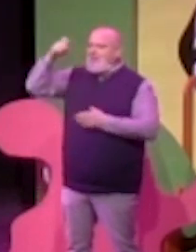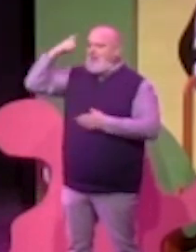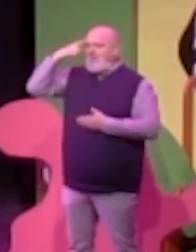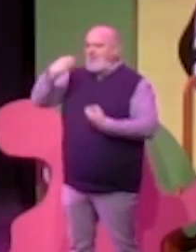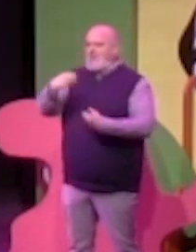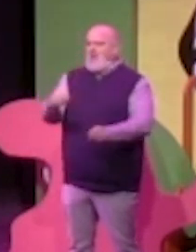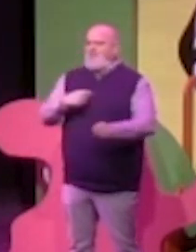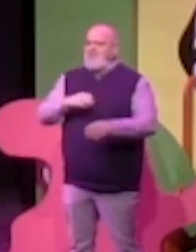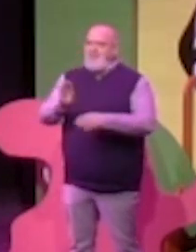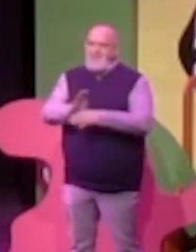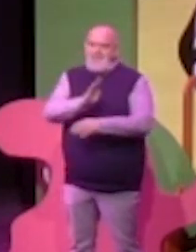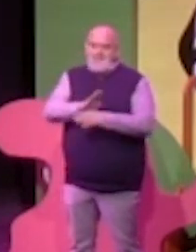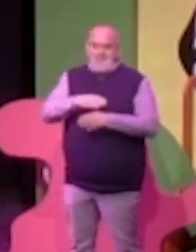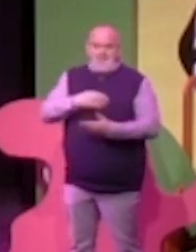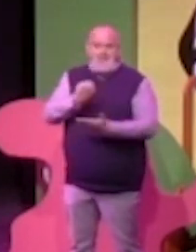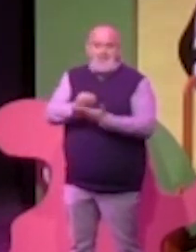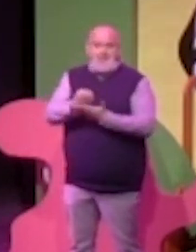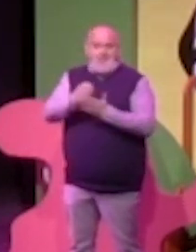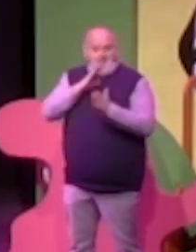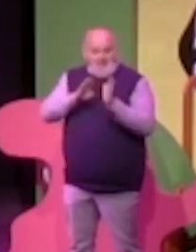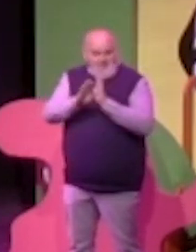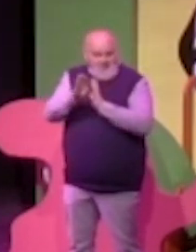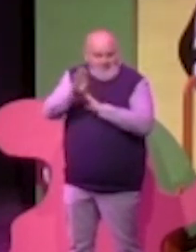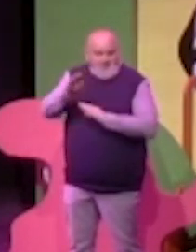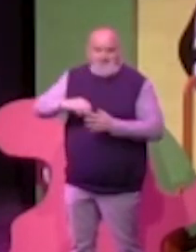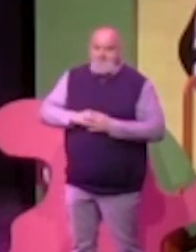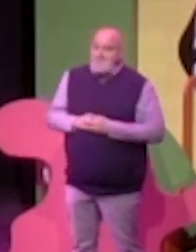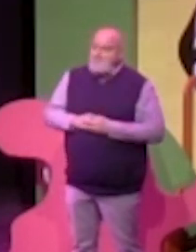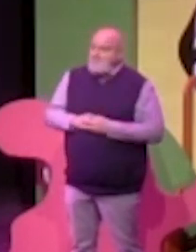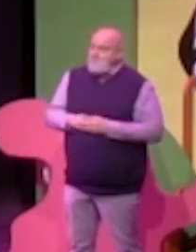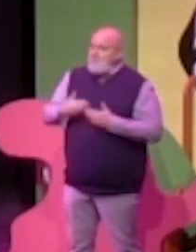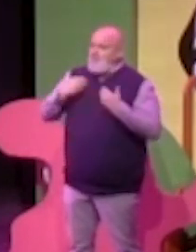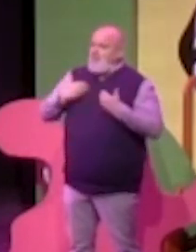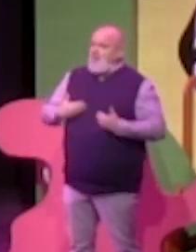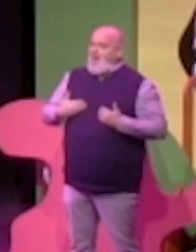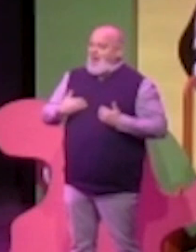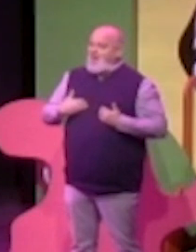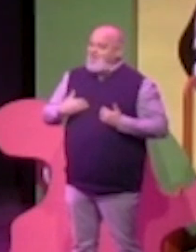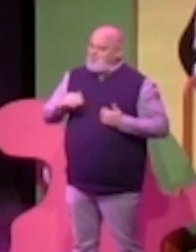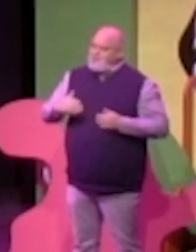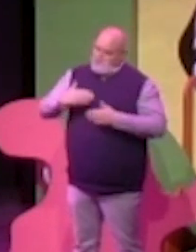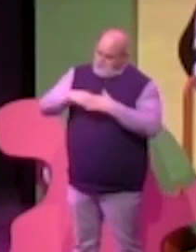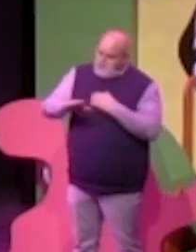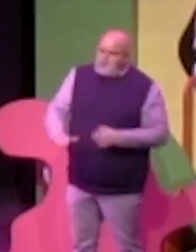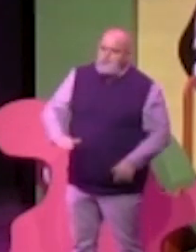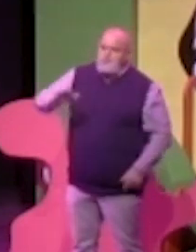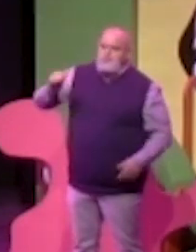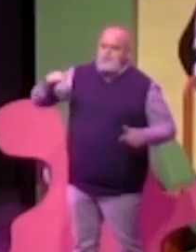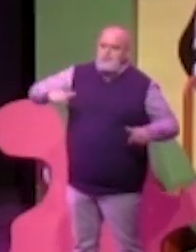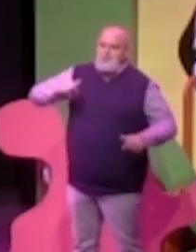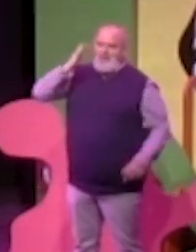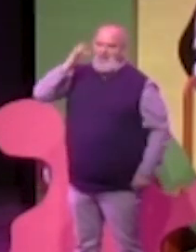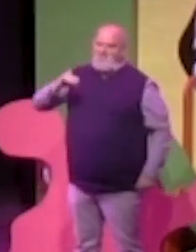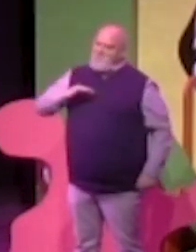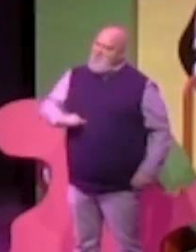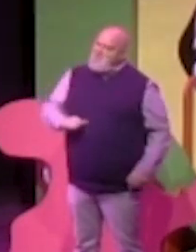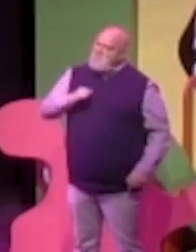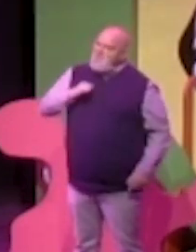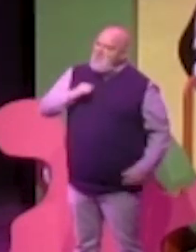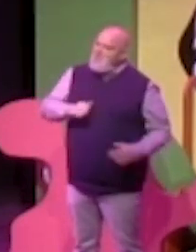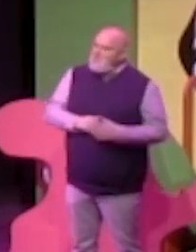of Business and Economic Development. I am a native to California and proud of